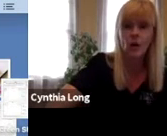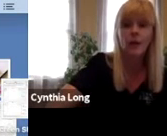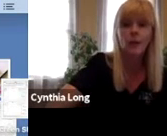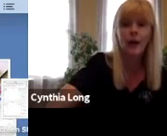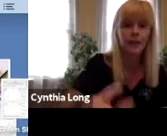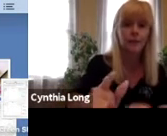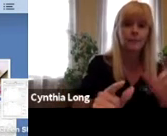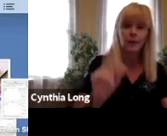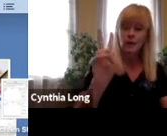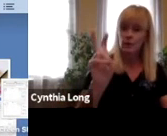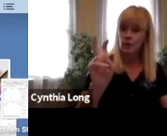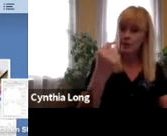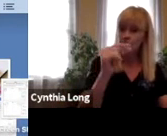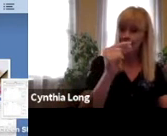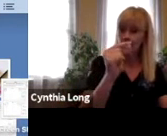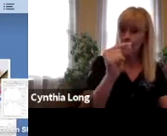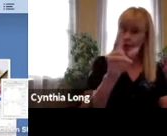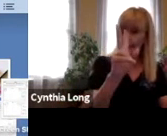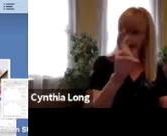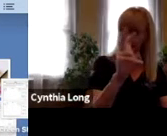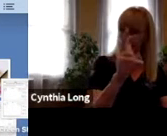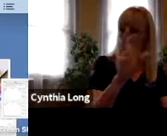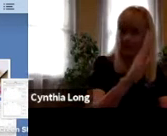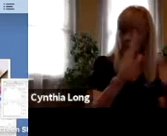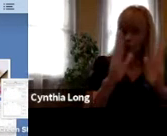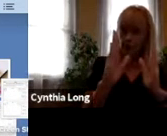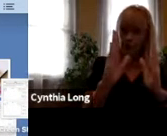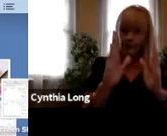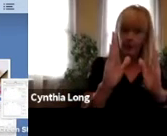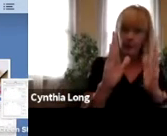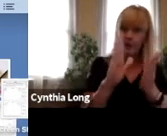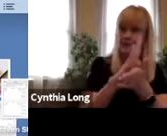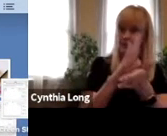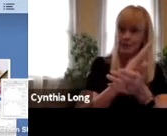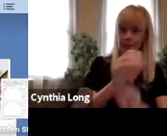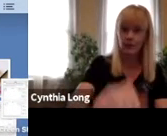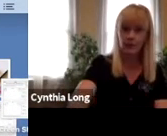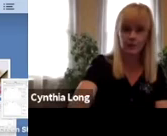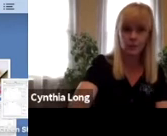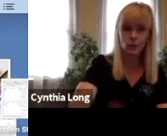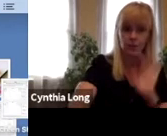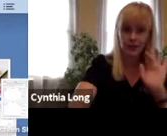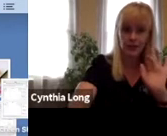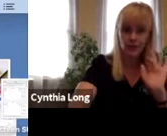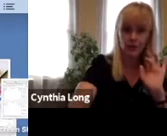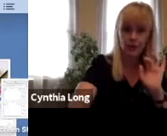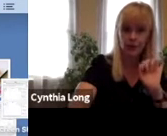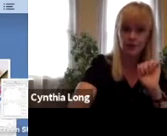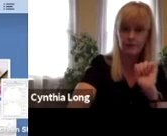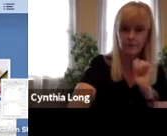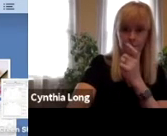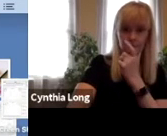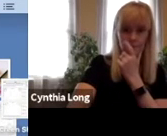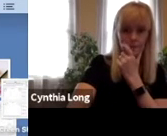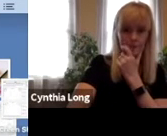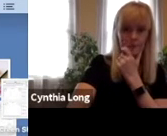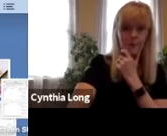this. Okay, right here. So as I was saying, green, it says topic. Look right over there. It says materials. We're going to click on there.